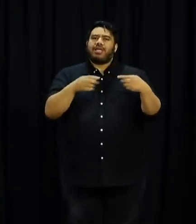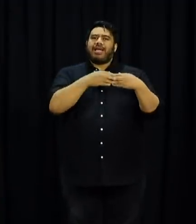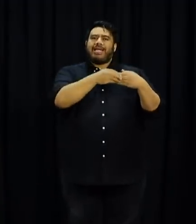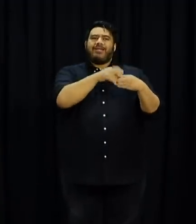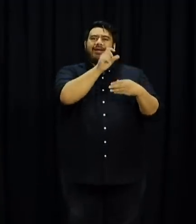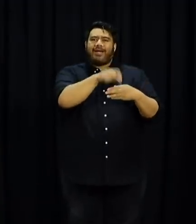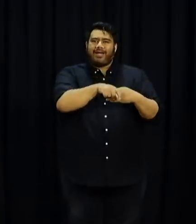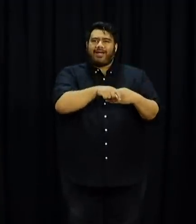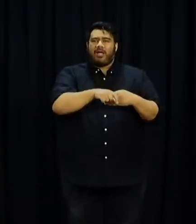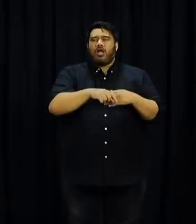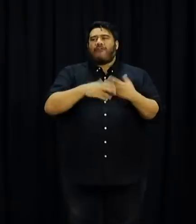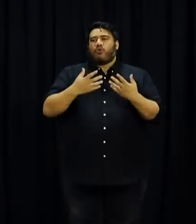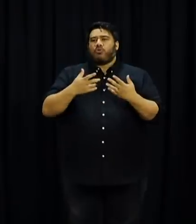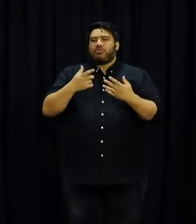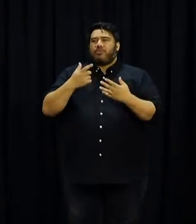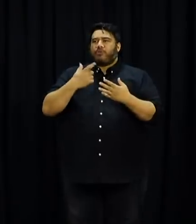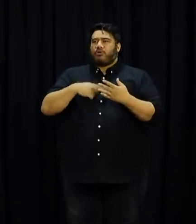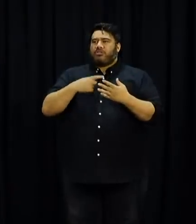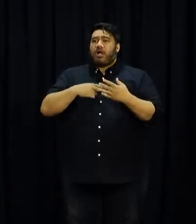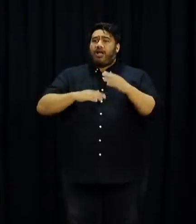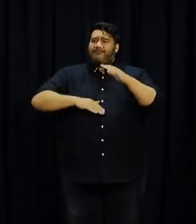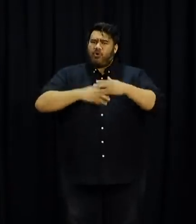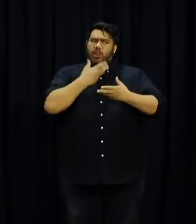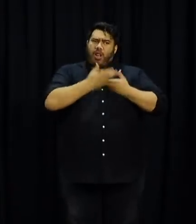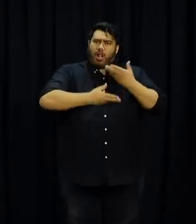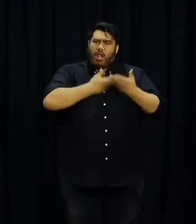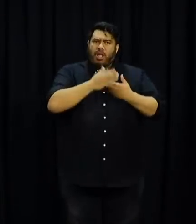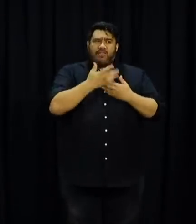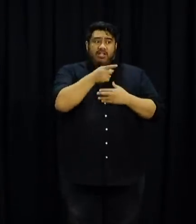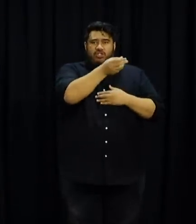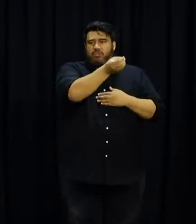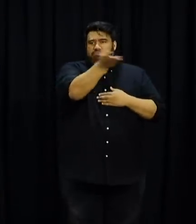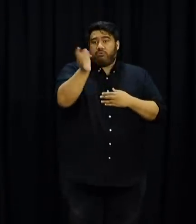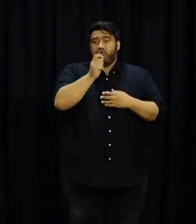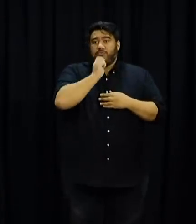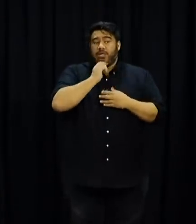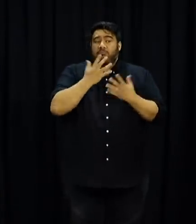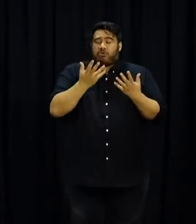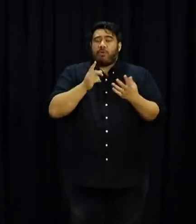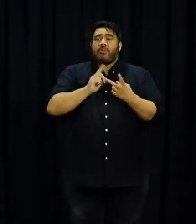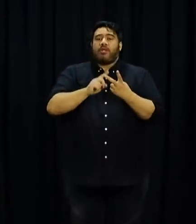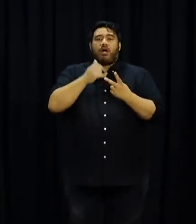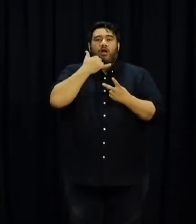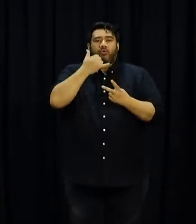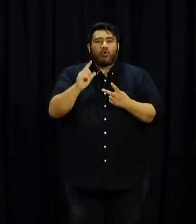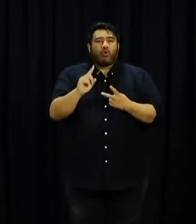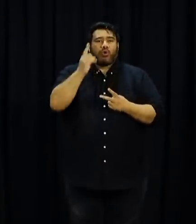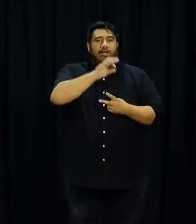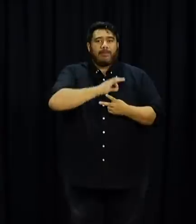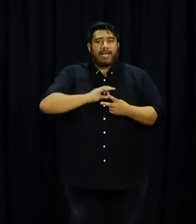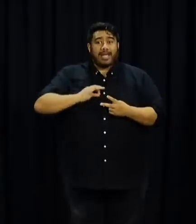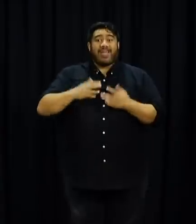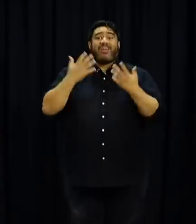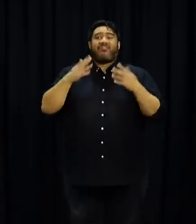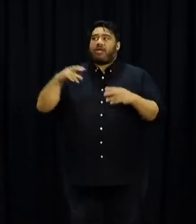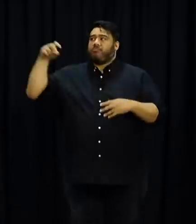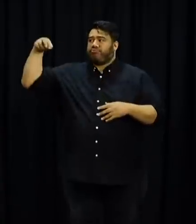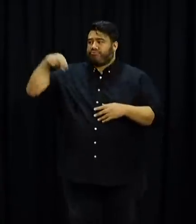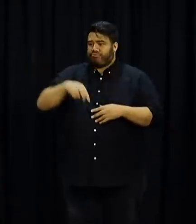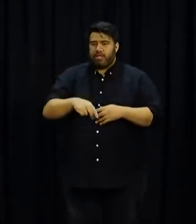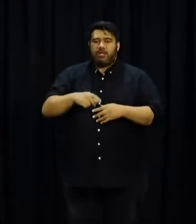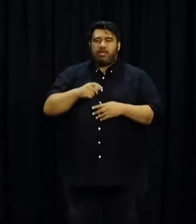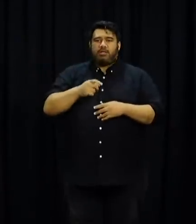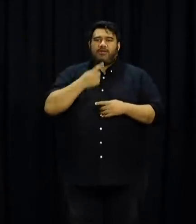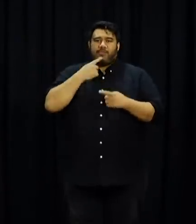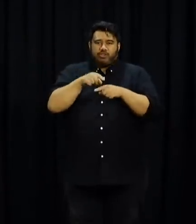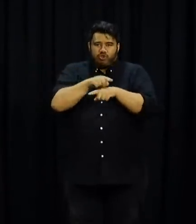because I see it's being shared with the media thereafter, gave a briefing to Mayor Phil Goff and then came down and briefed the media. In terms